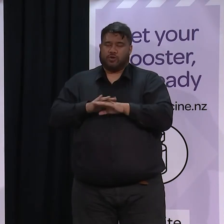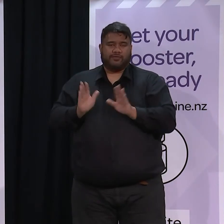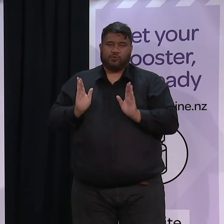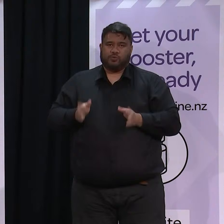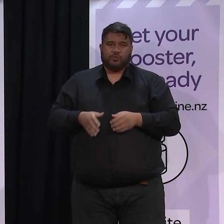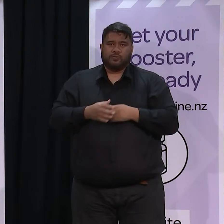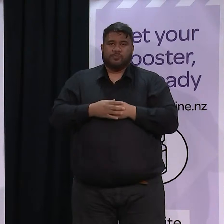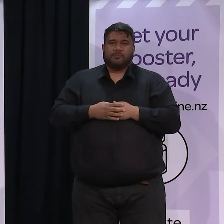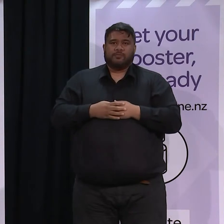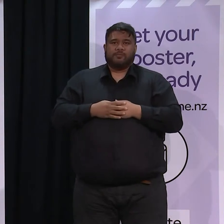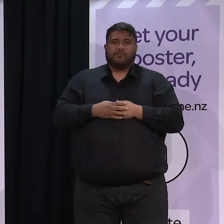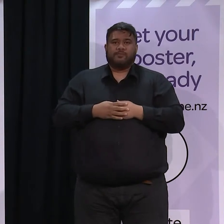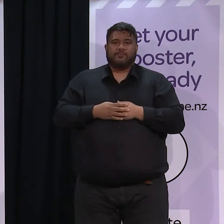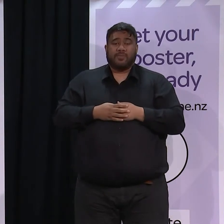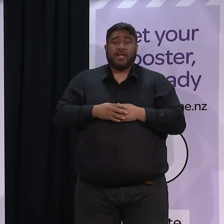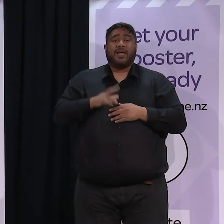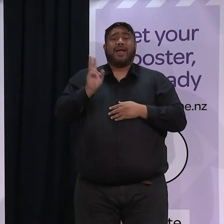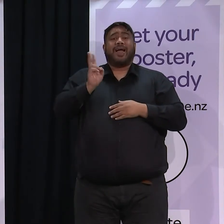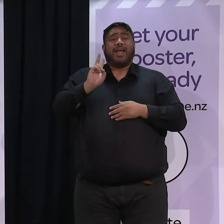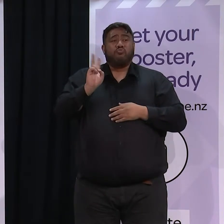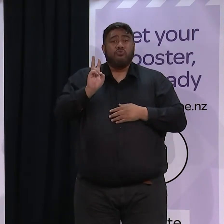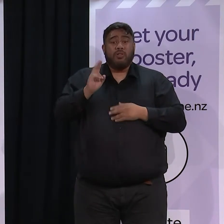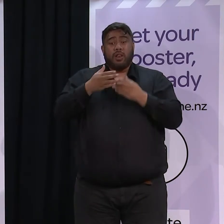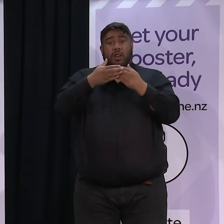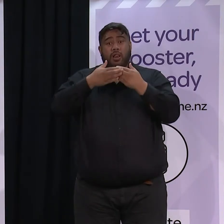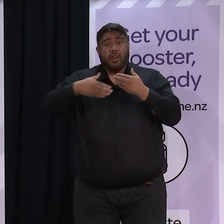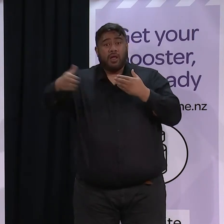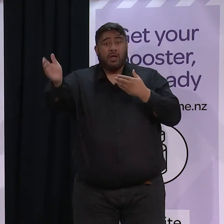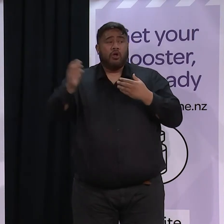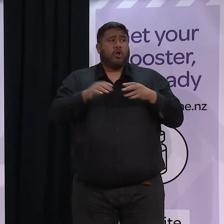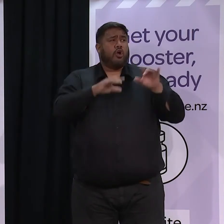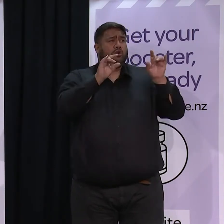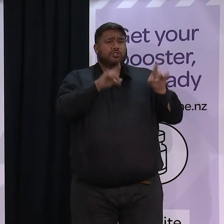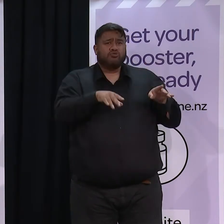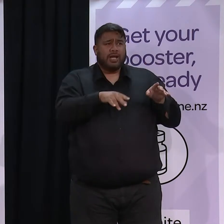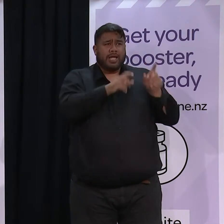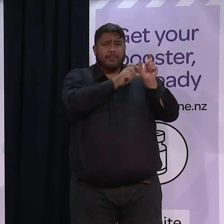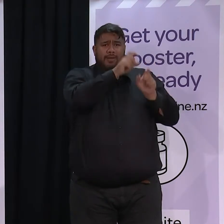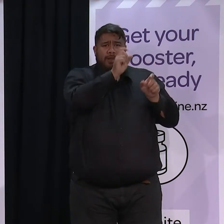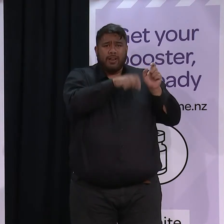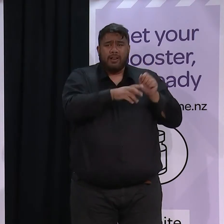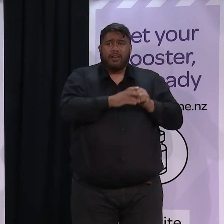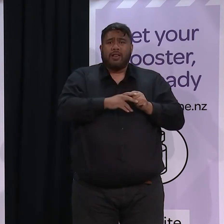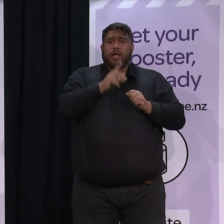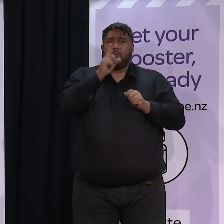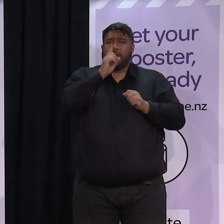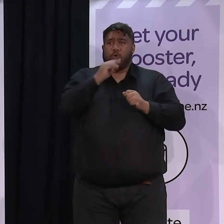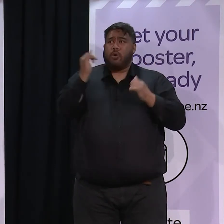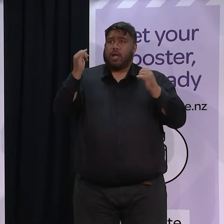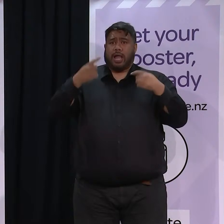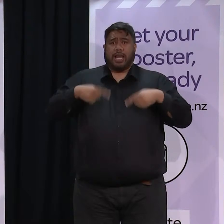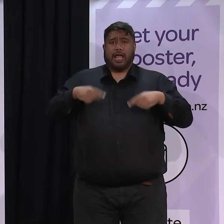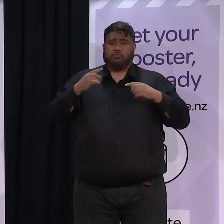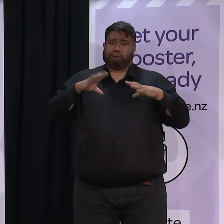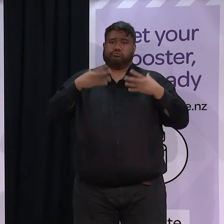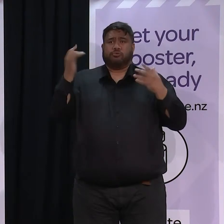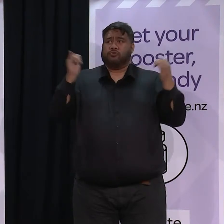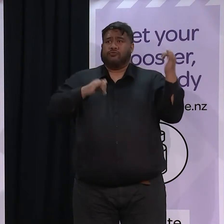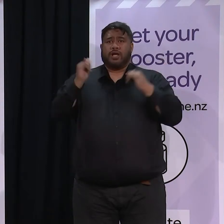in April, Australians and visitors from visa waiver countries by July, and all others from